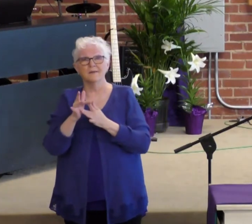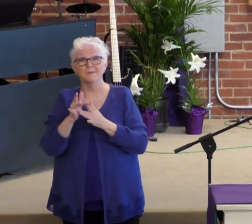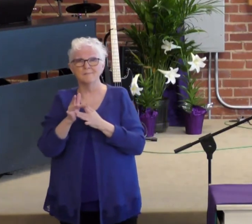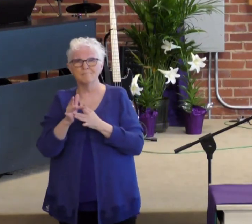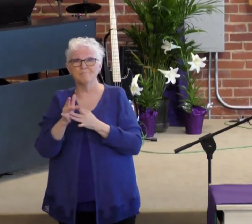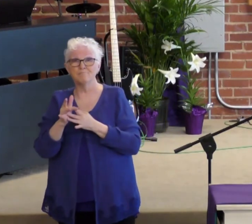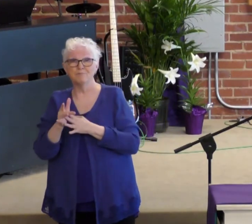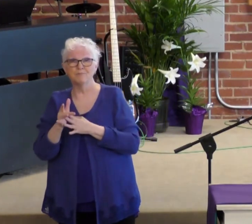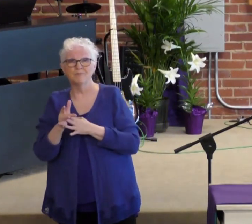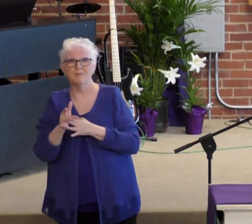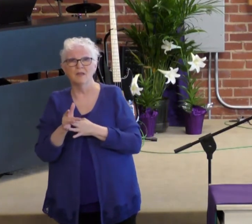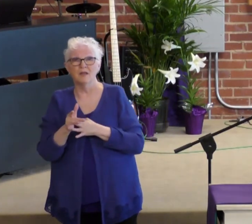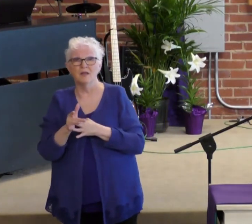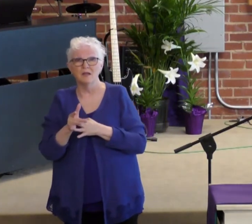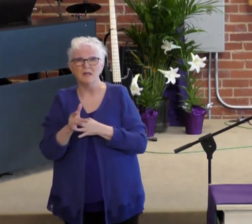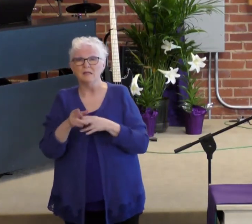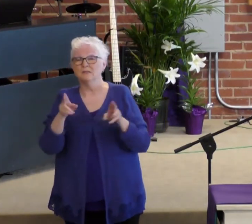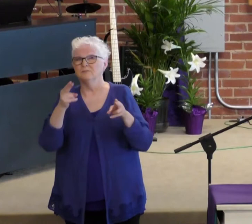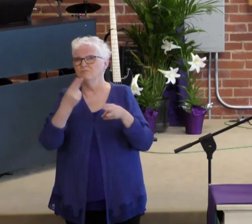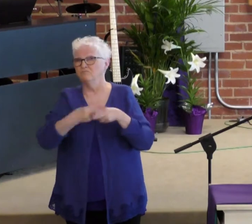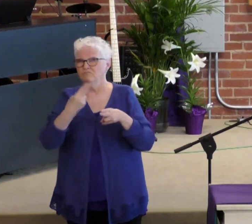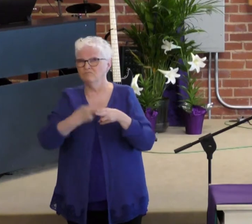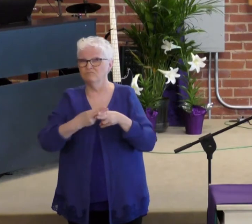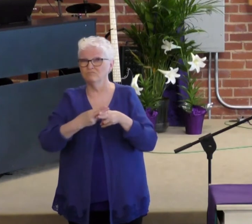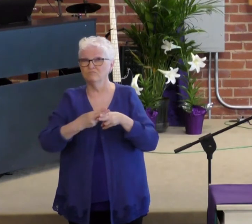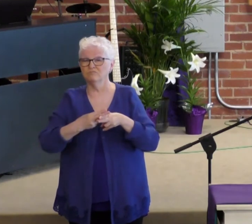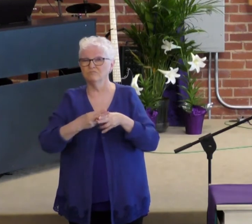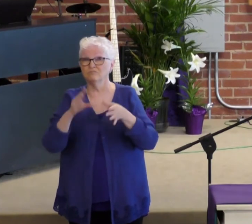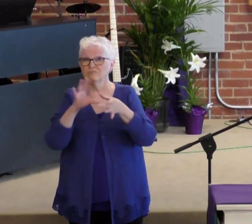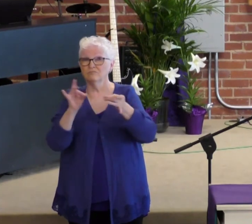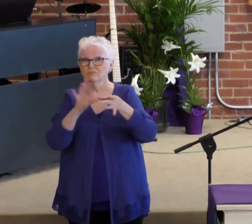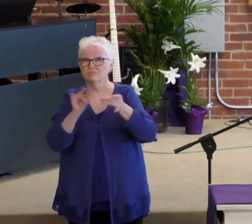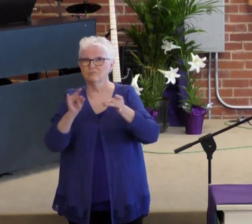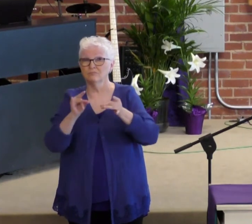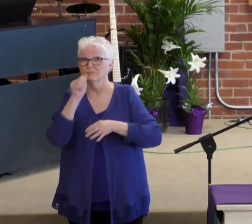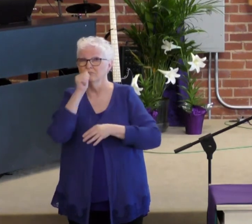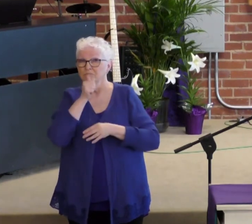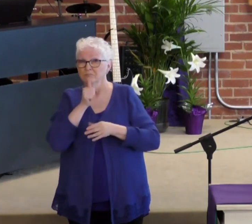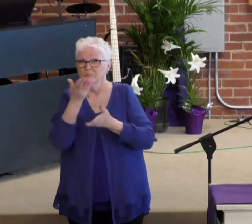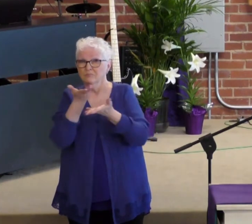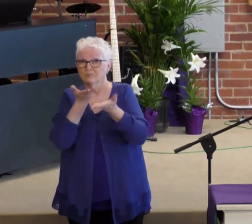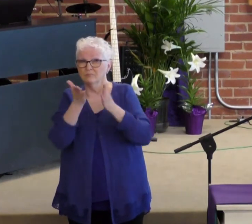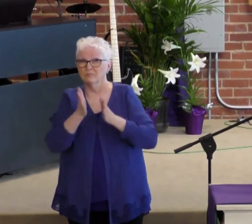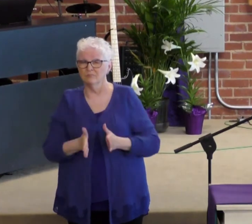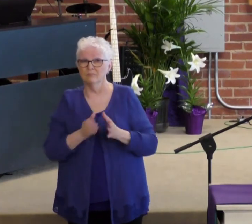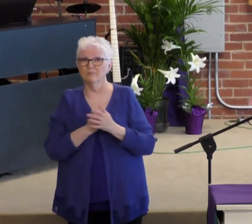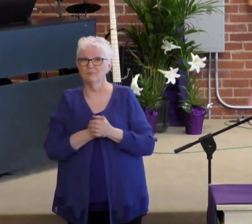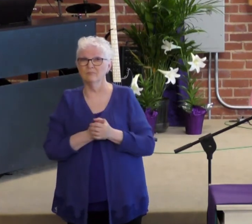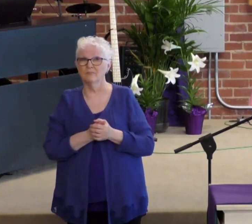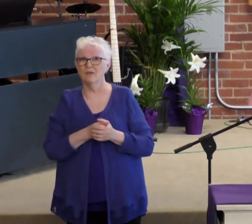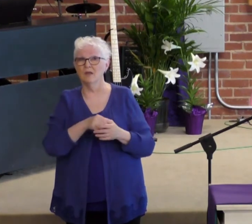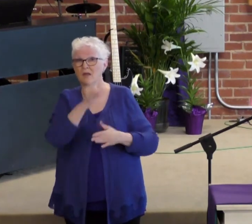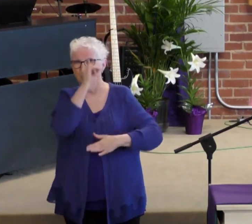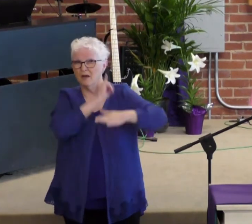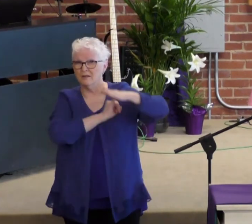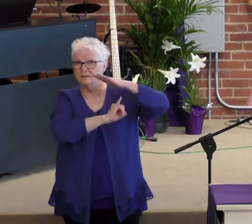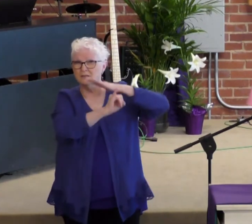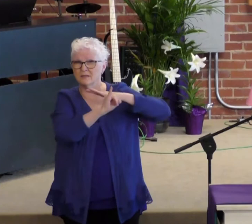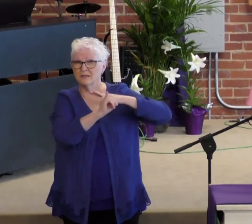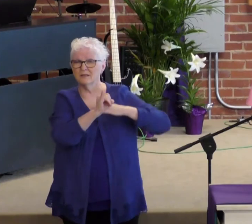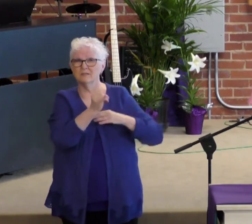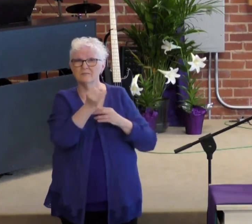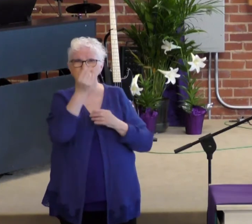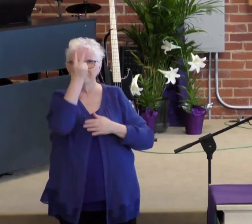passage of the suffering servant. It's about where Isaiah sees this hundreds of years before it